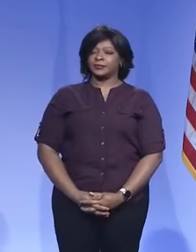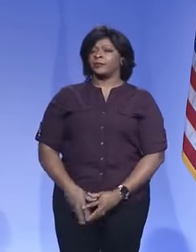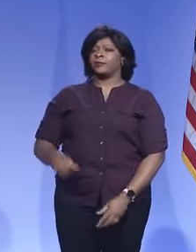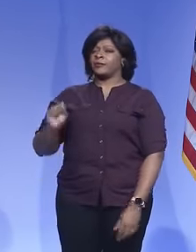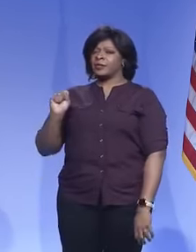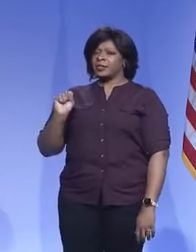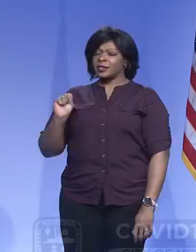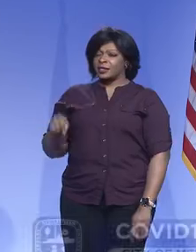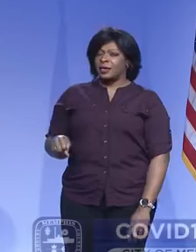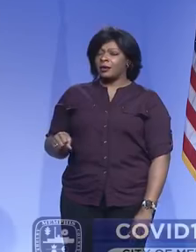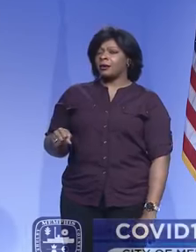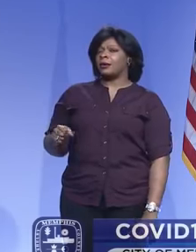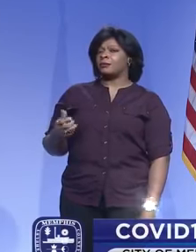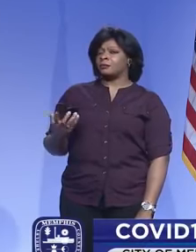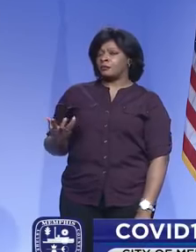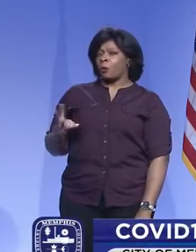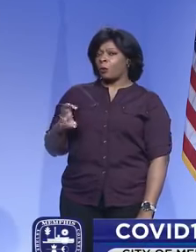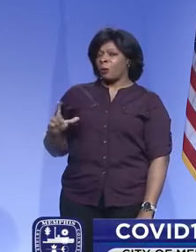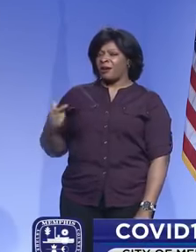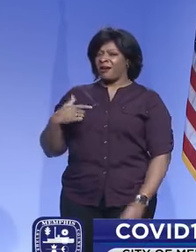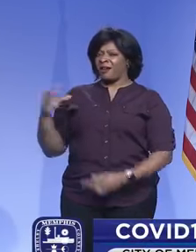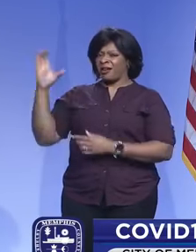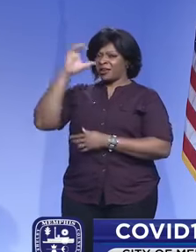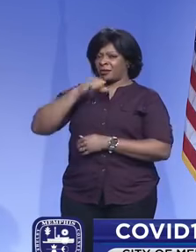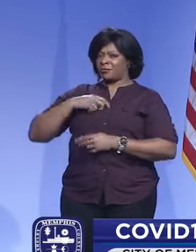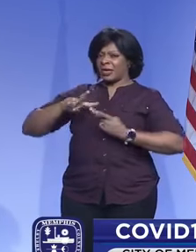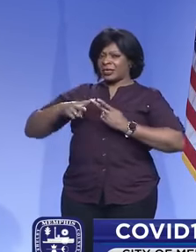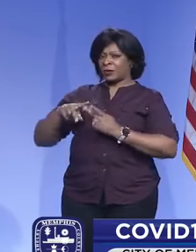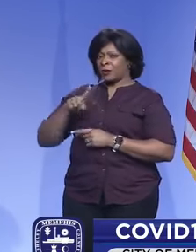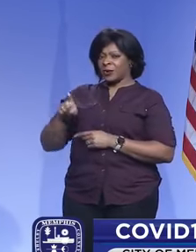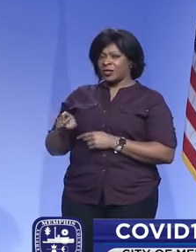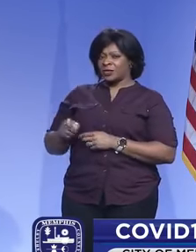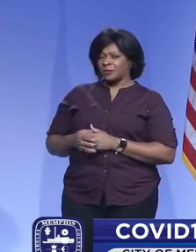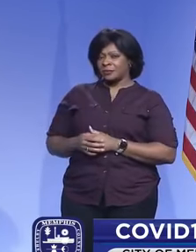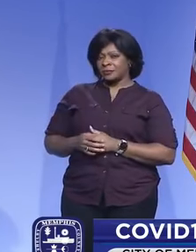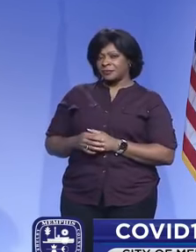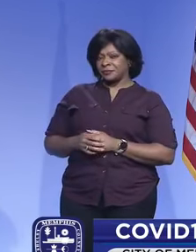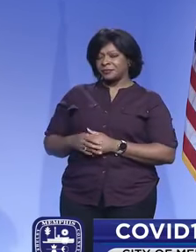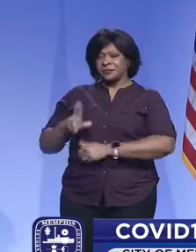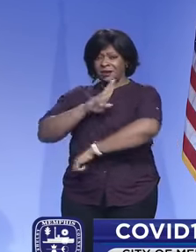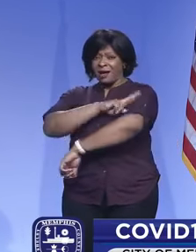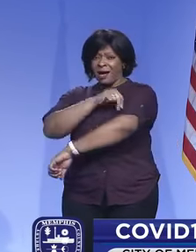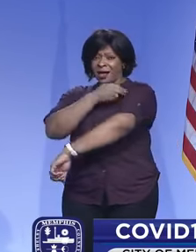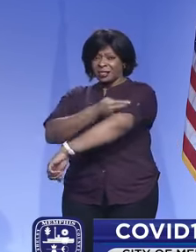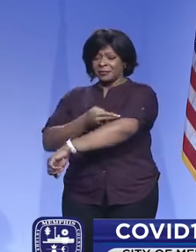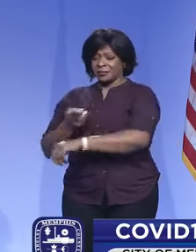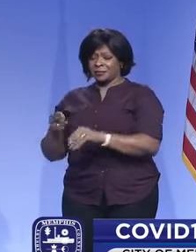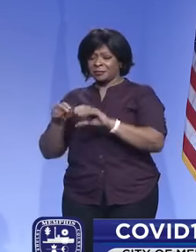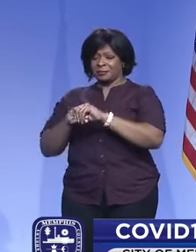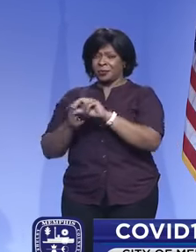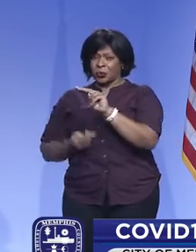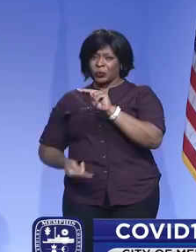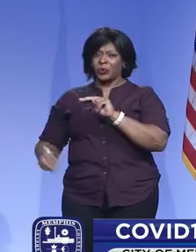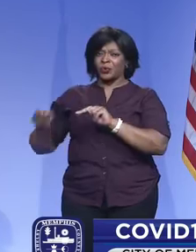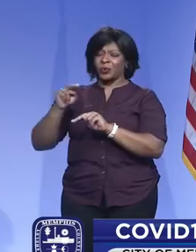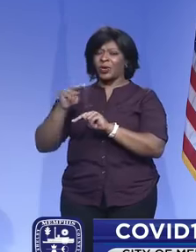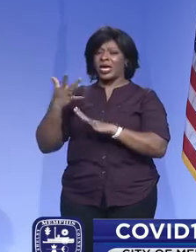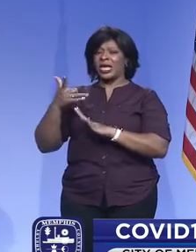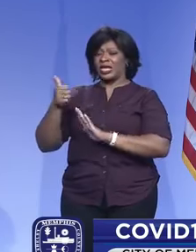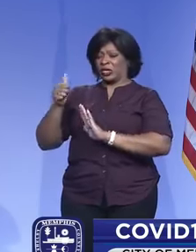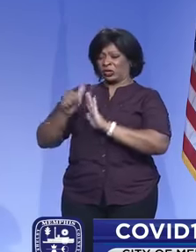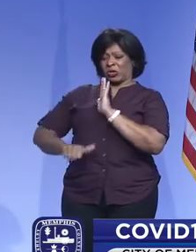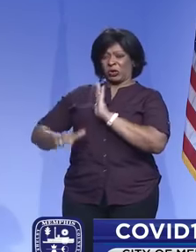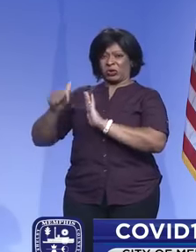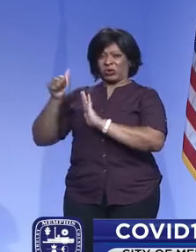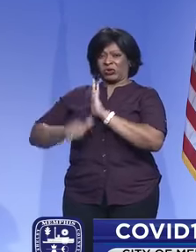Yeah, well, I guess the follow-up is, with hospitalizations so high and elective surgeries